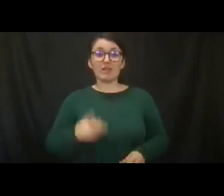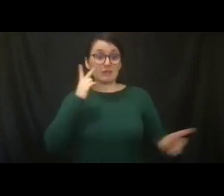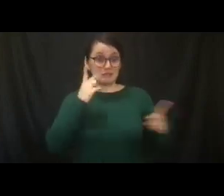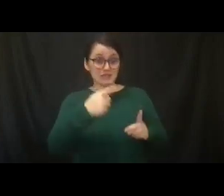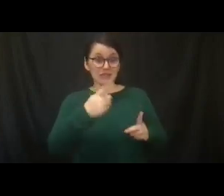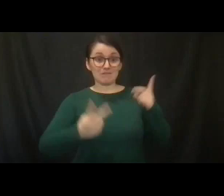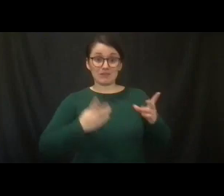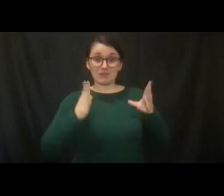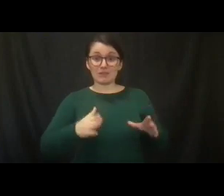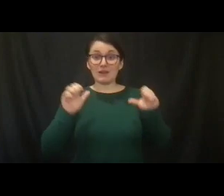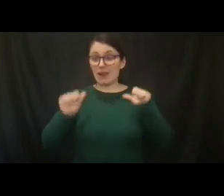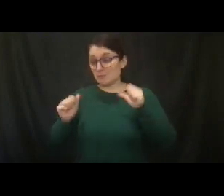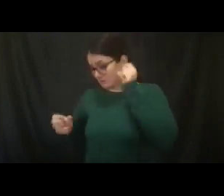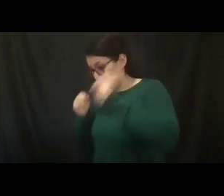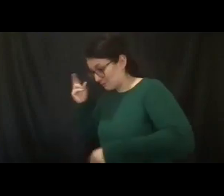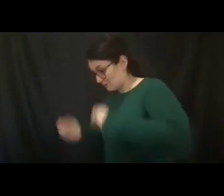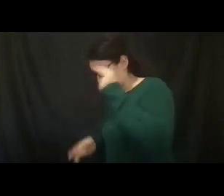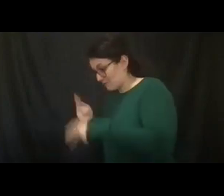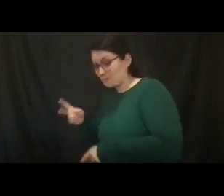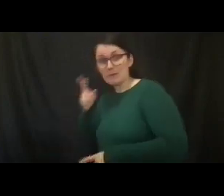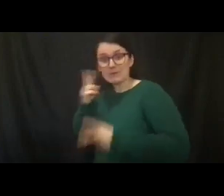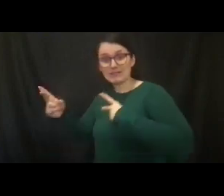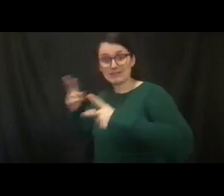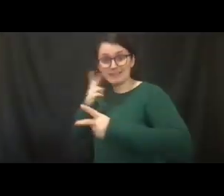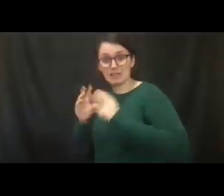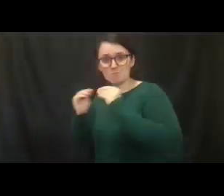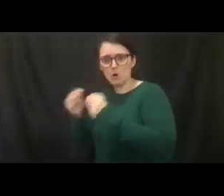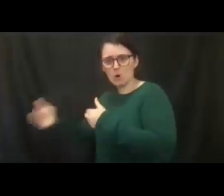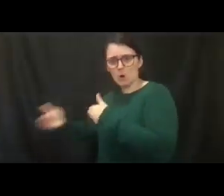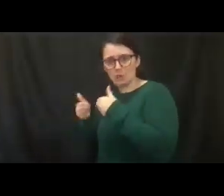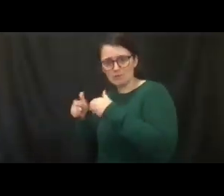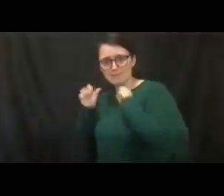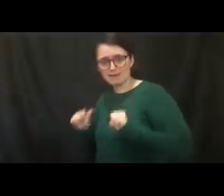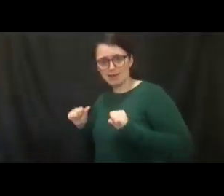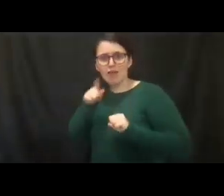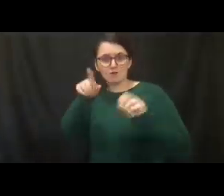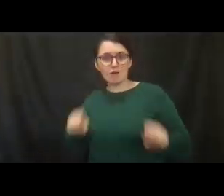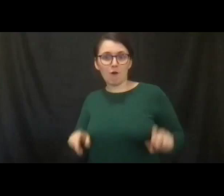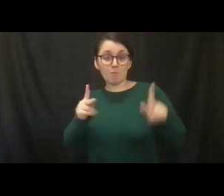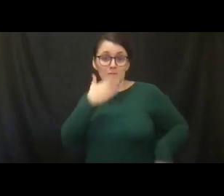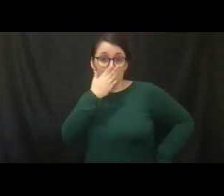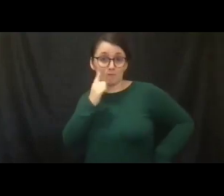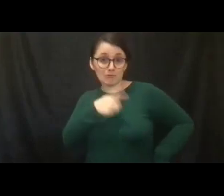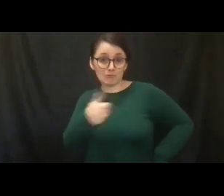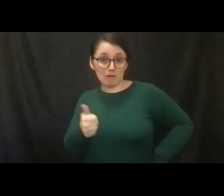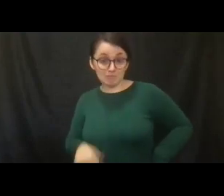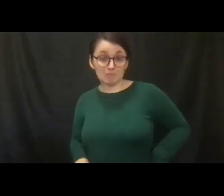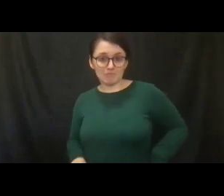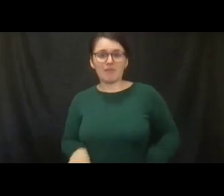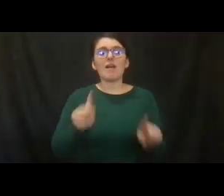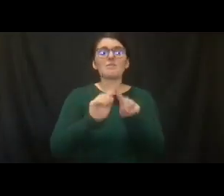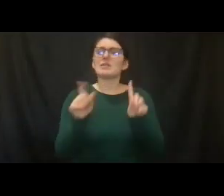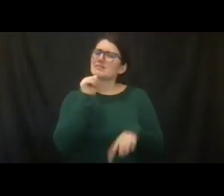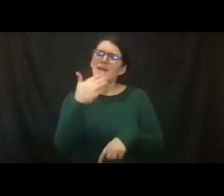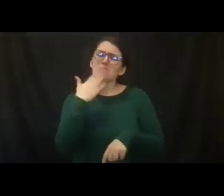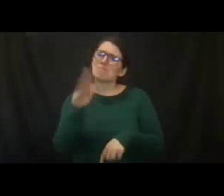close to the pit when they're throwing their stuff away, and you can get the opportunity to smell for yourself. But it's not that bad